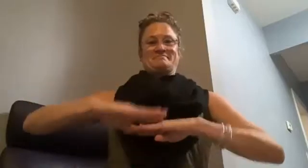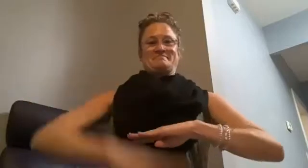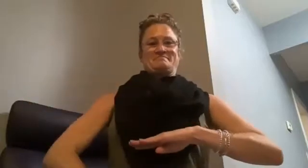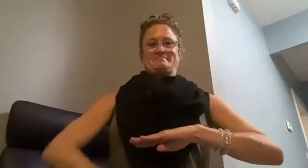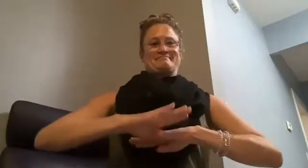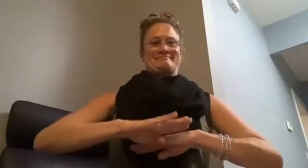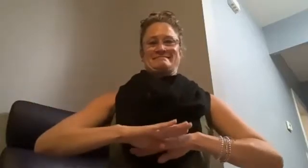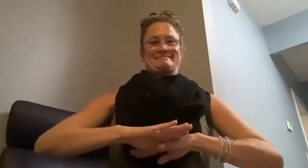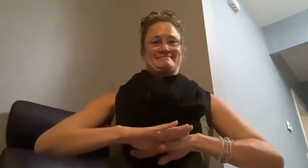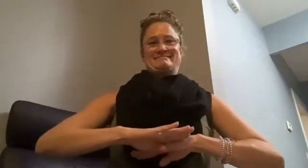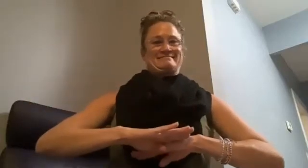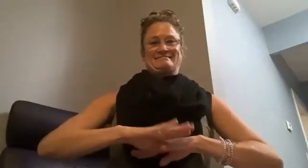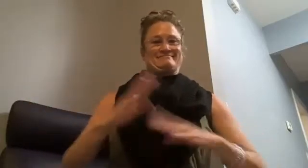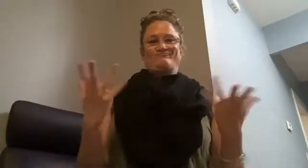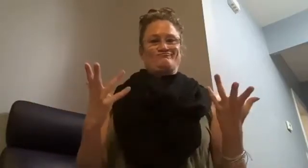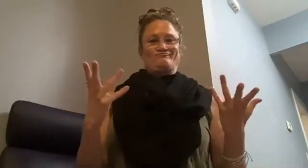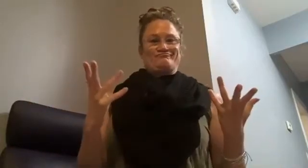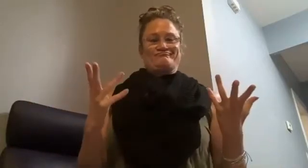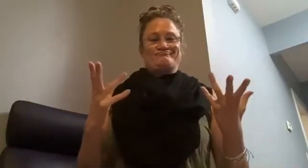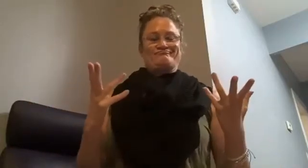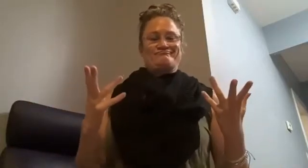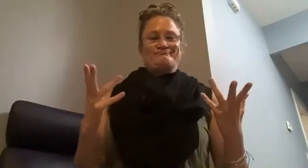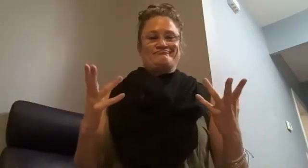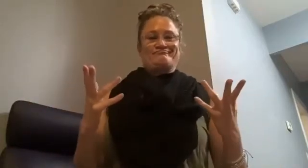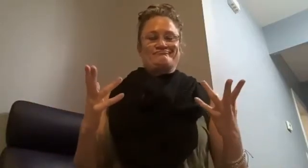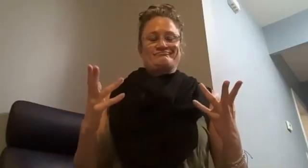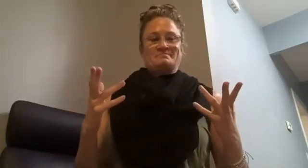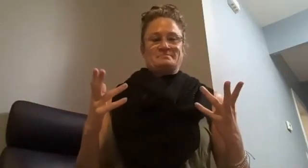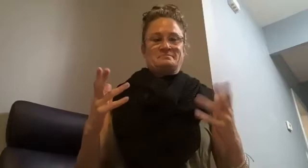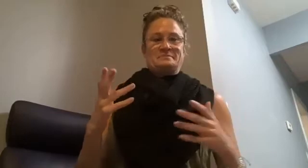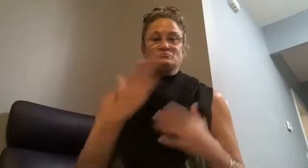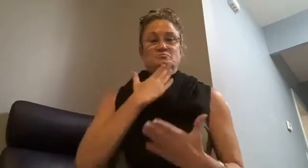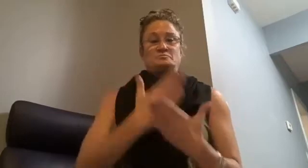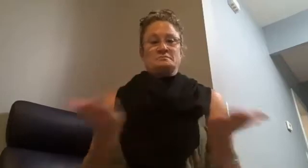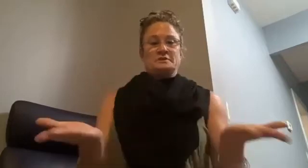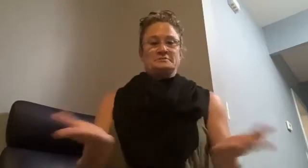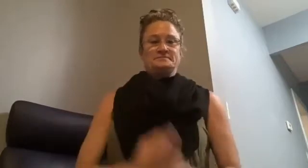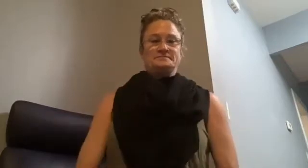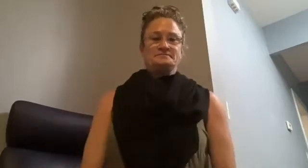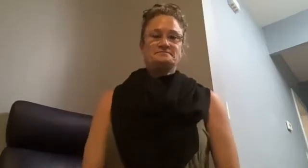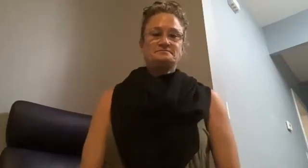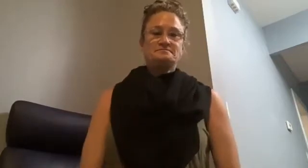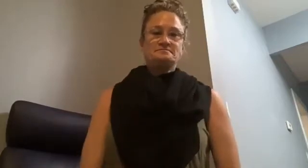which I don't mind. And it's great to be here. It's the other thing I'll say